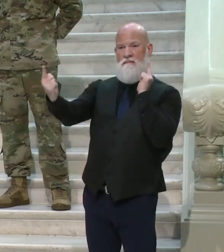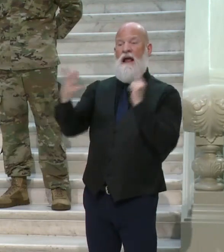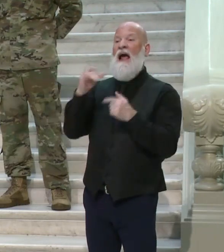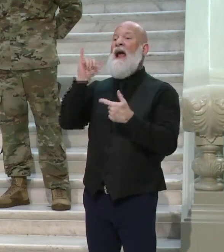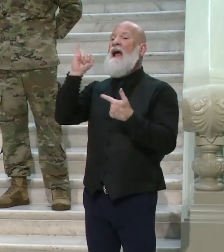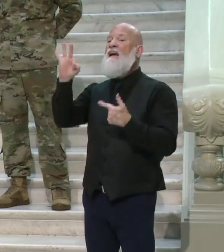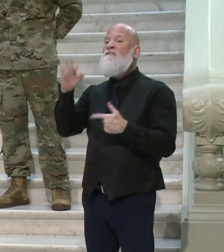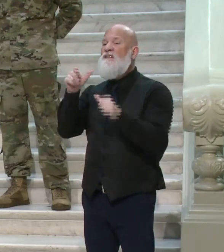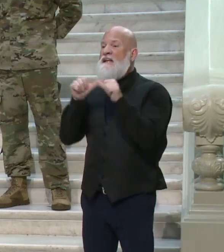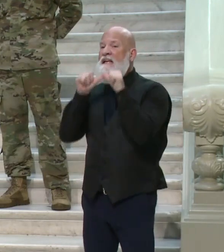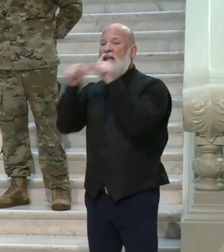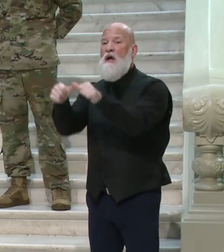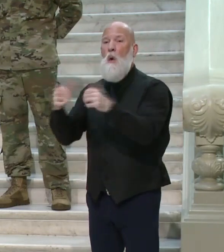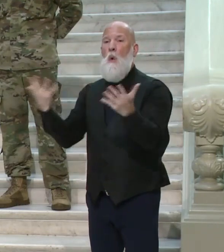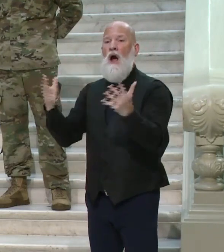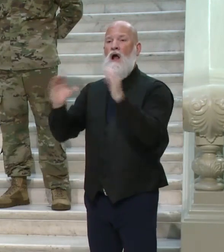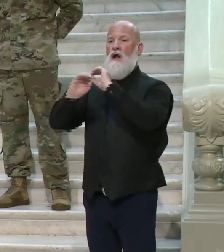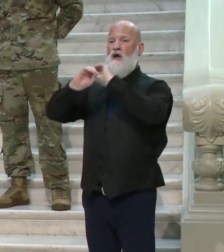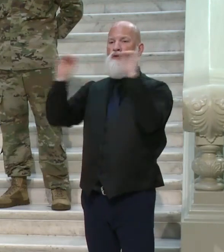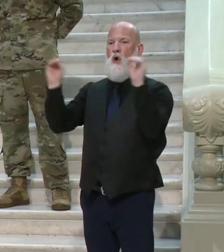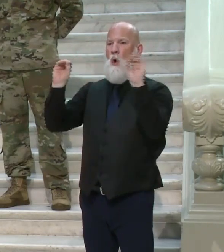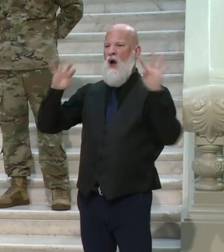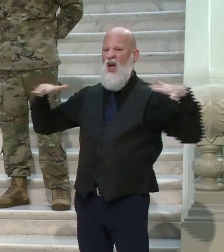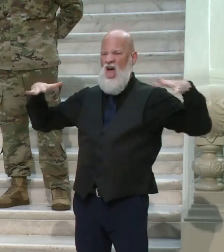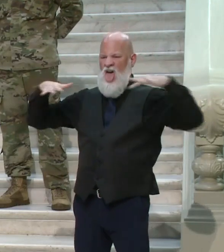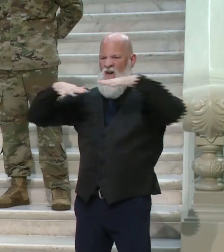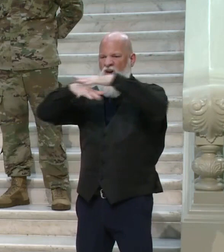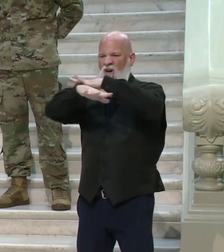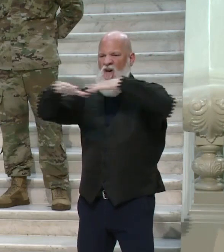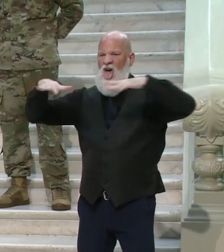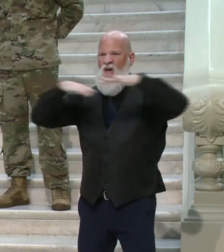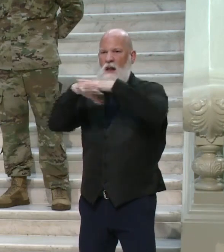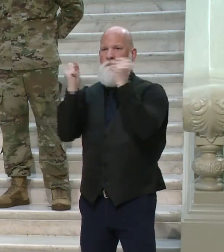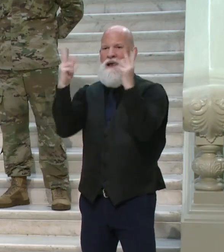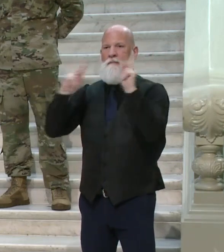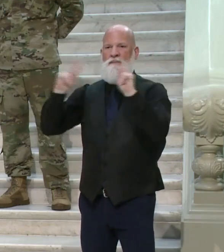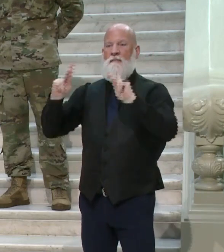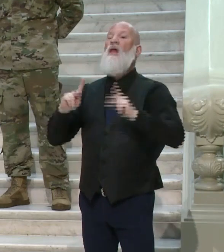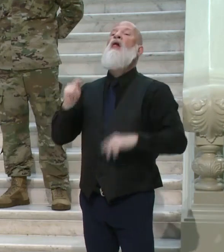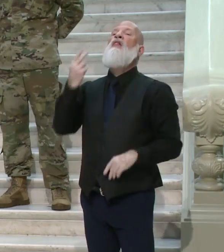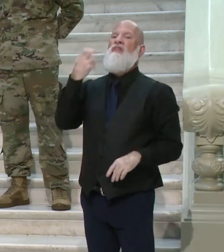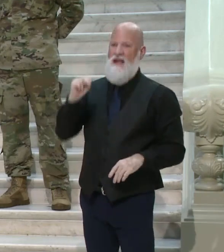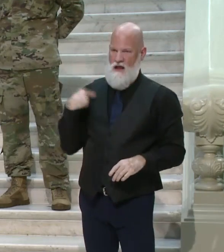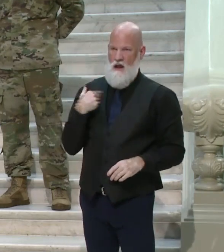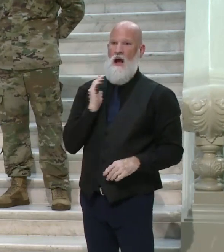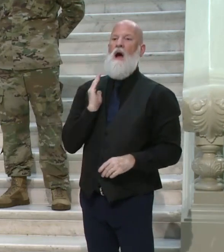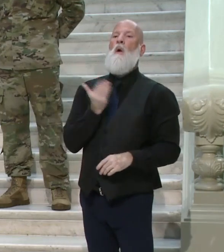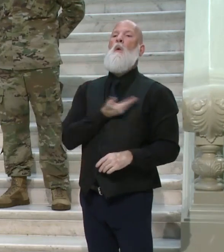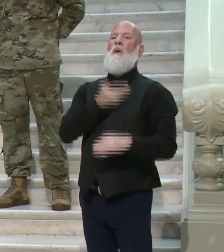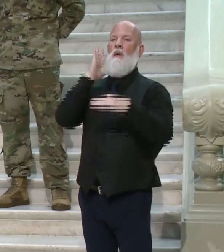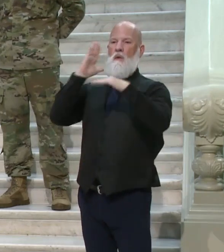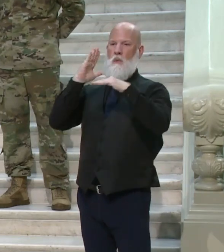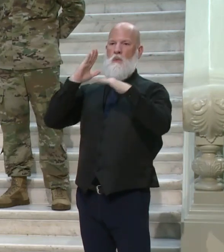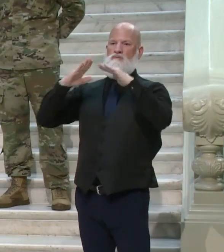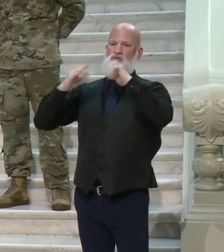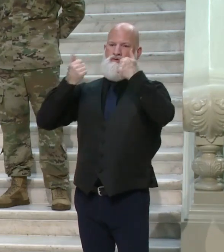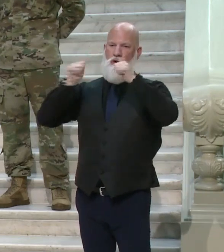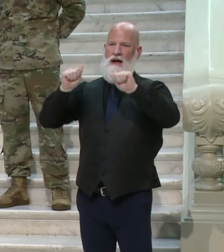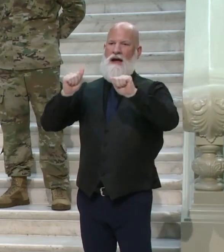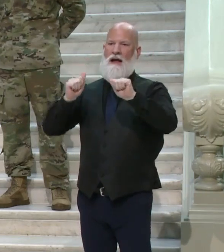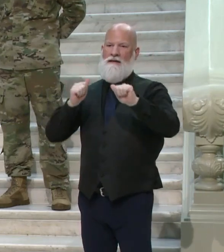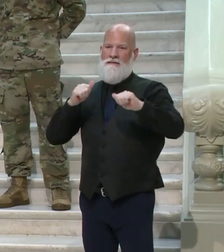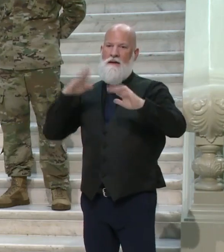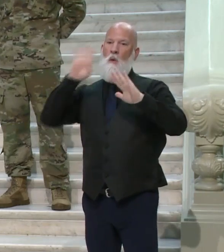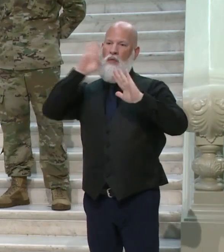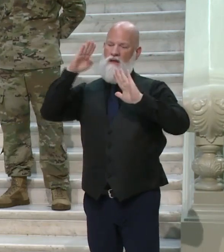neighborhood parties, then we're going to continue on the path that we are. And we're going to continue to get